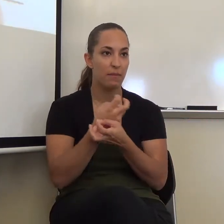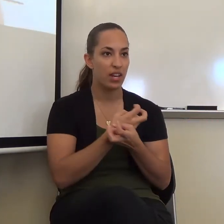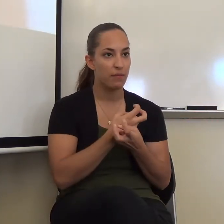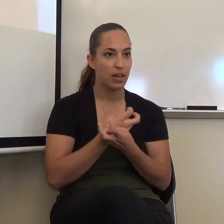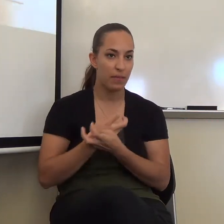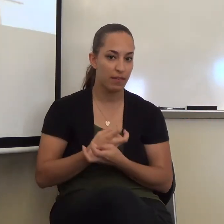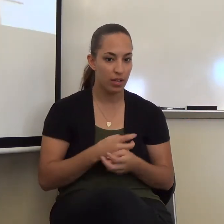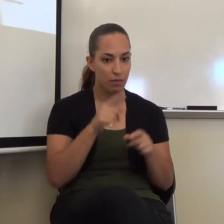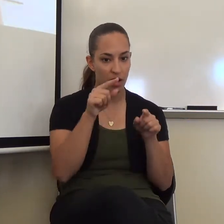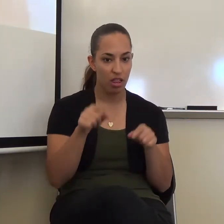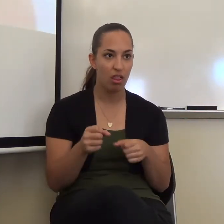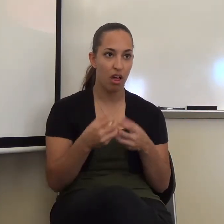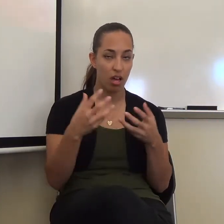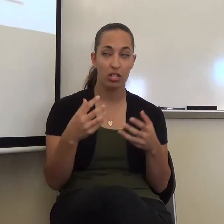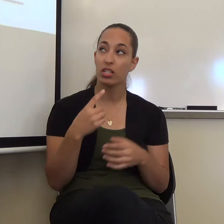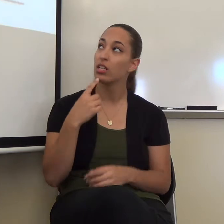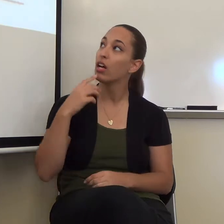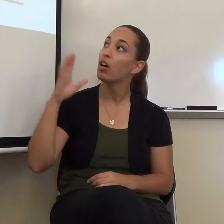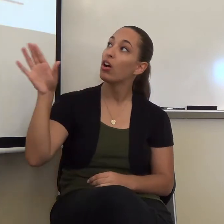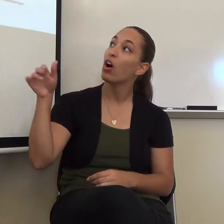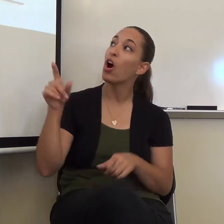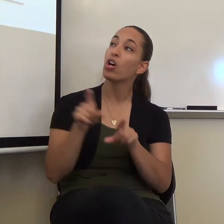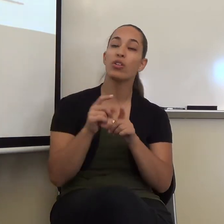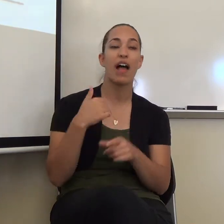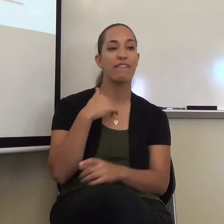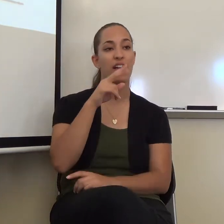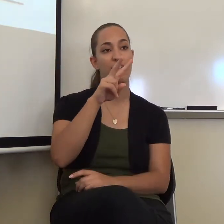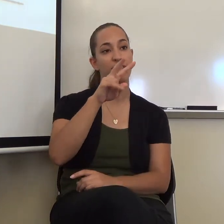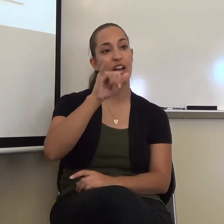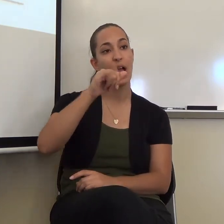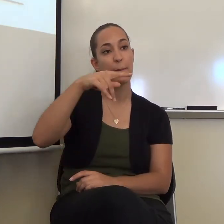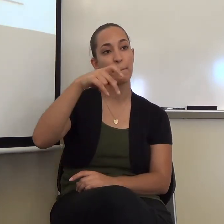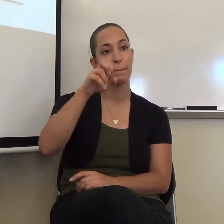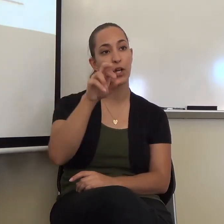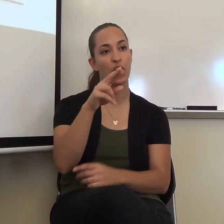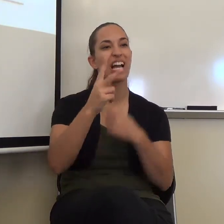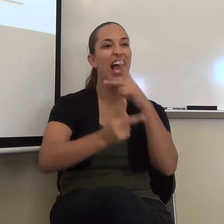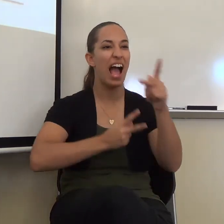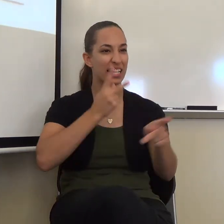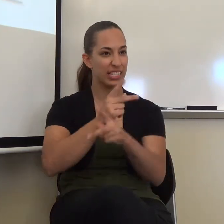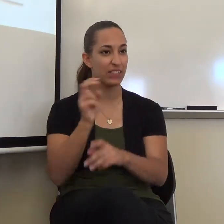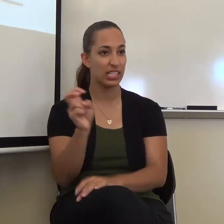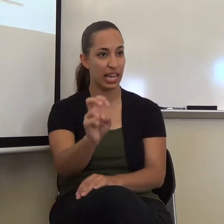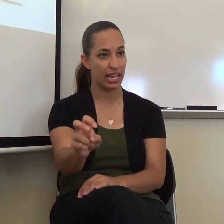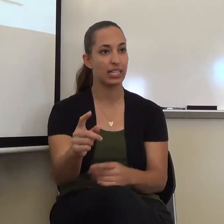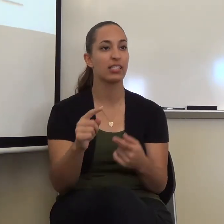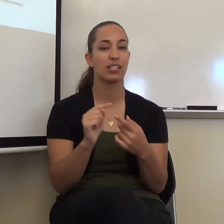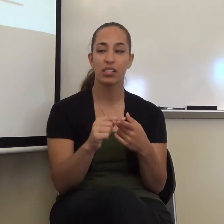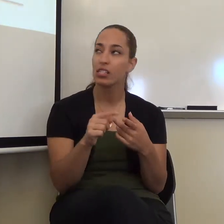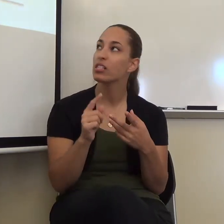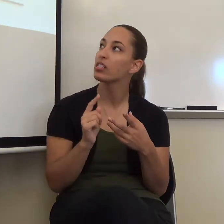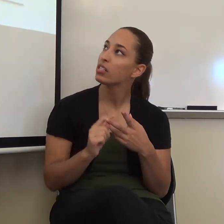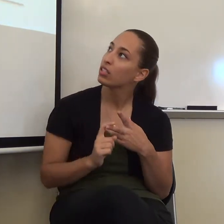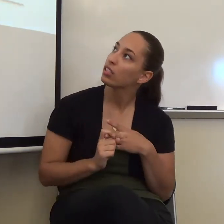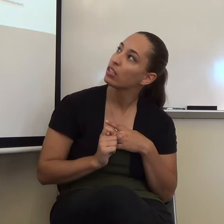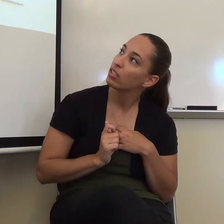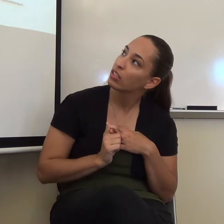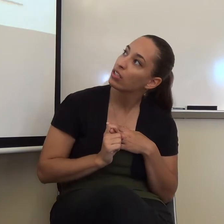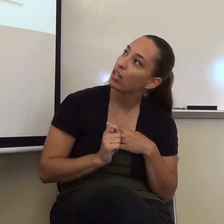a Russell's viper, a pit viper, and then here's an also. Okay. Venom